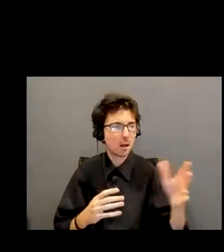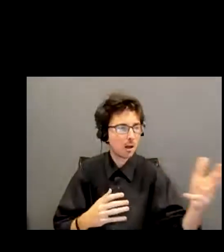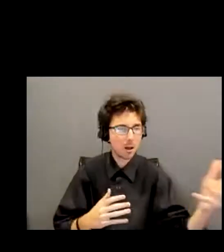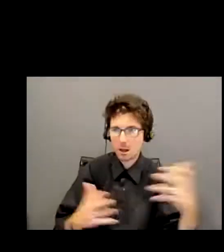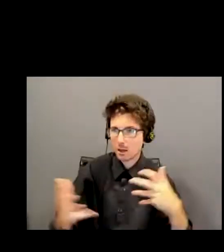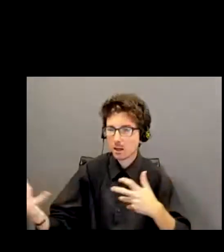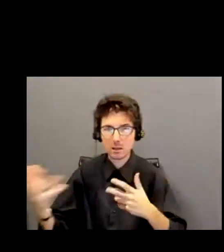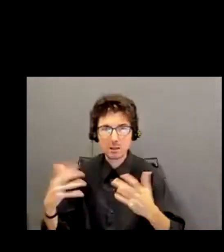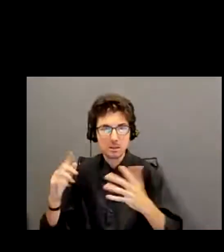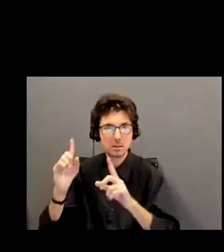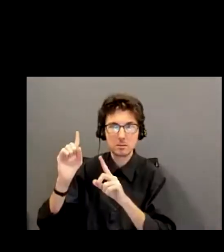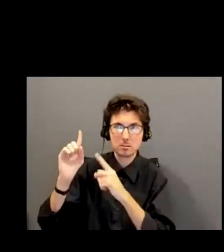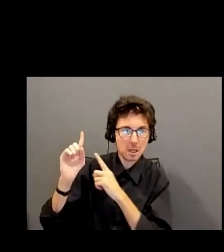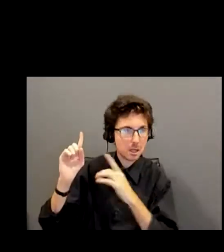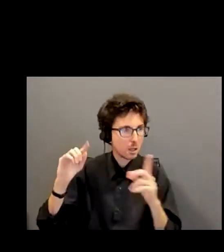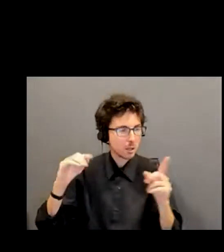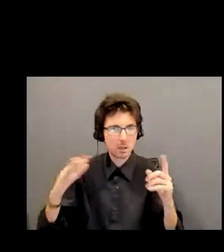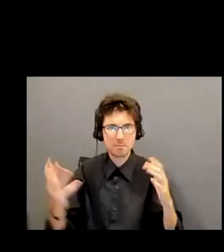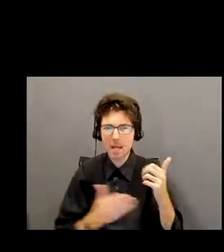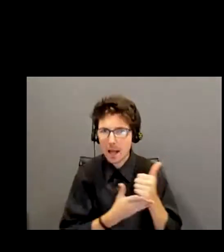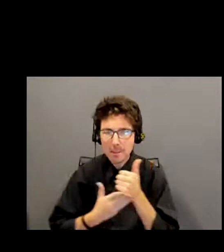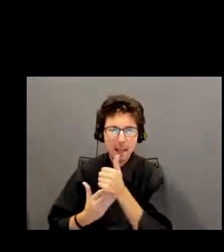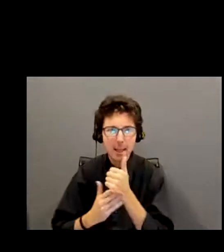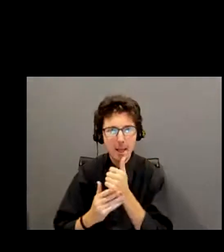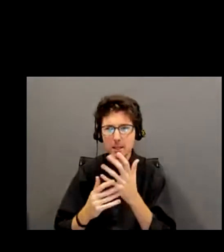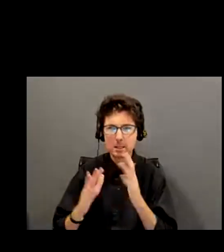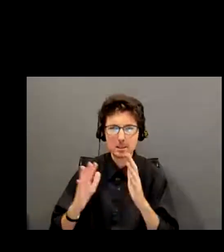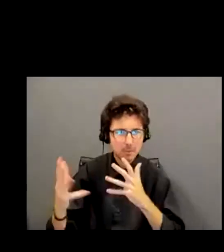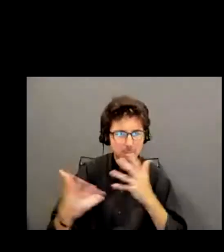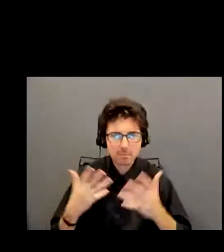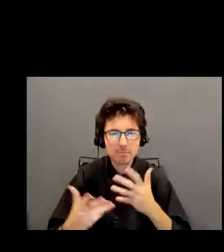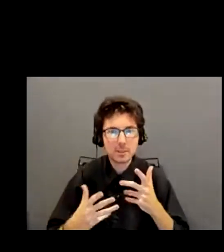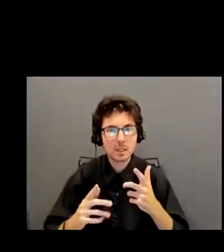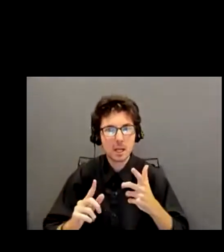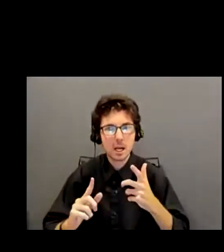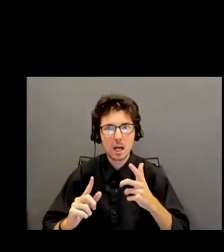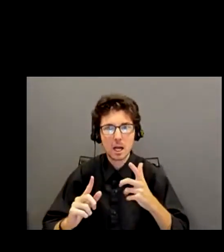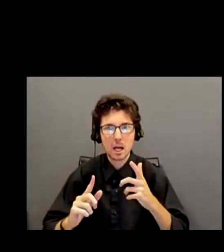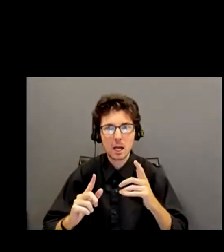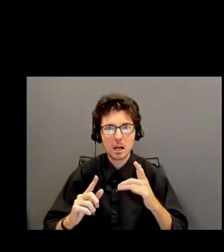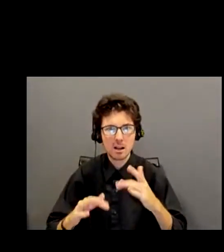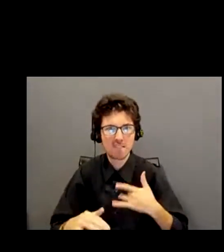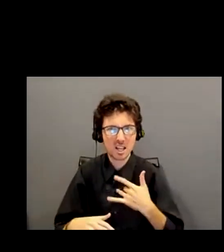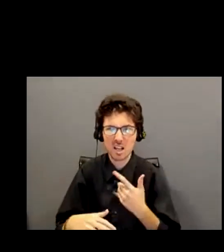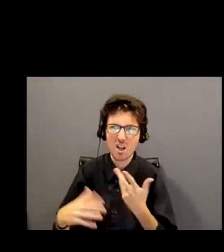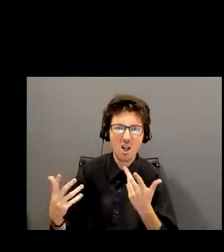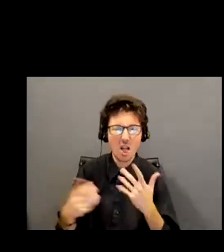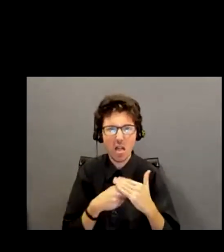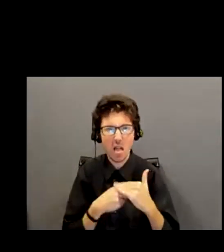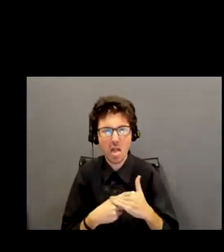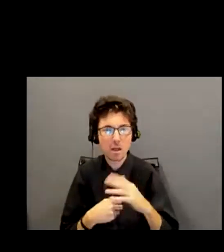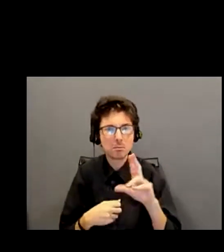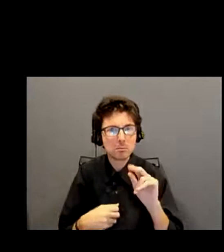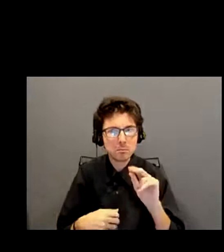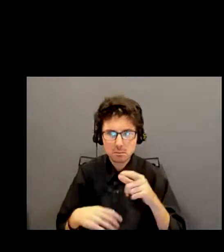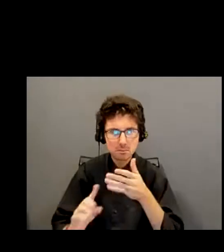are there to break the technical barriers and to possibly create equal conditions for me to